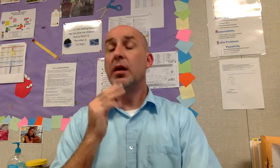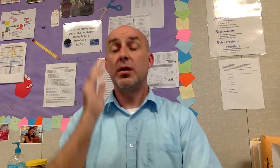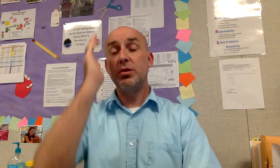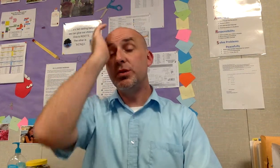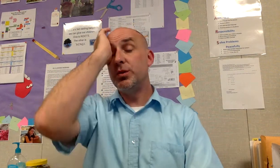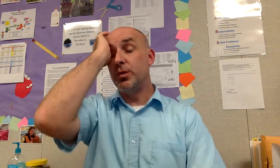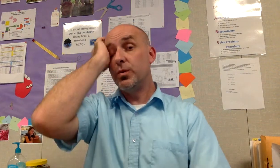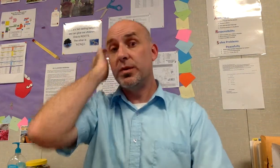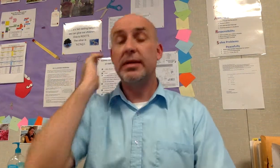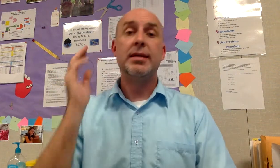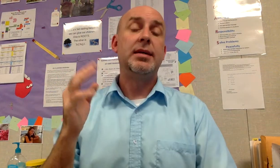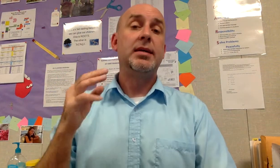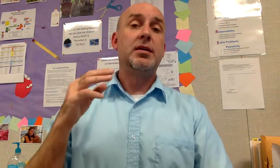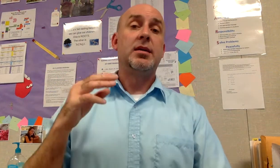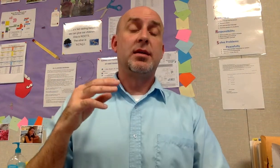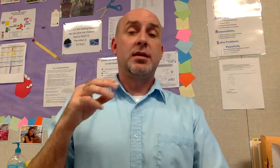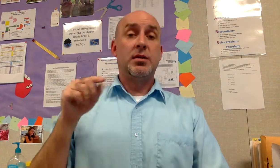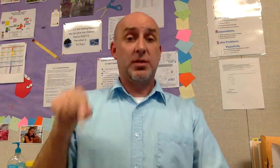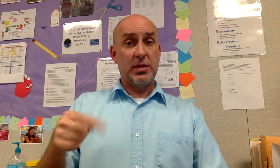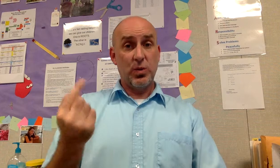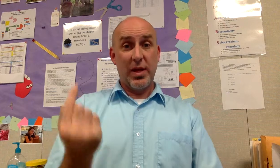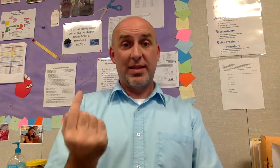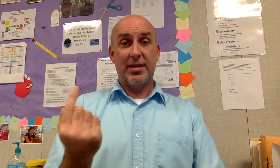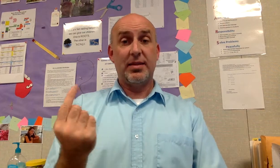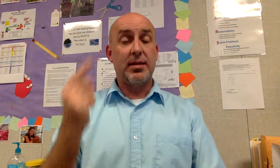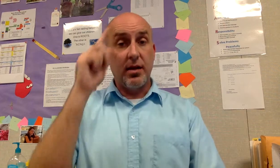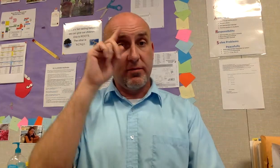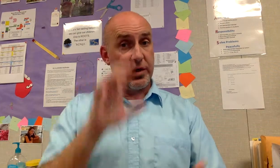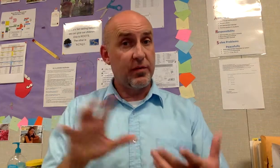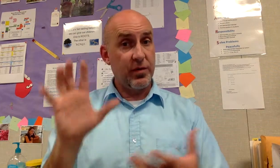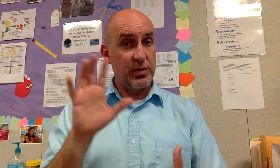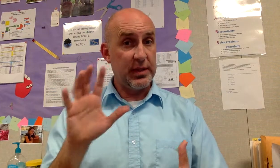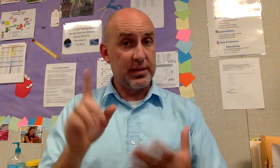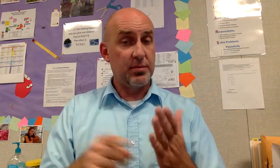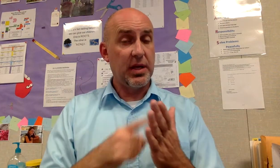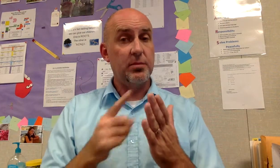Okay. Do. So this is one that is very confusing sometimes.